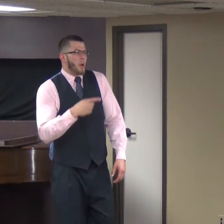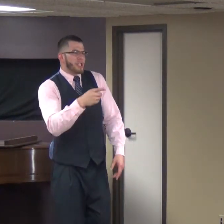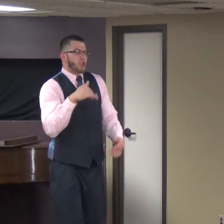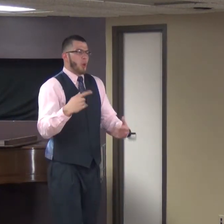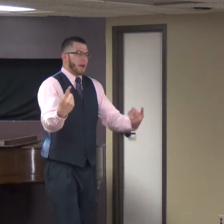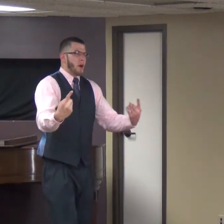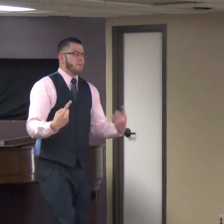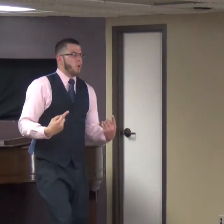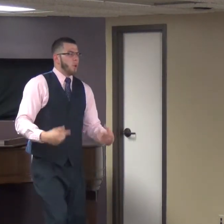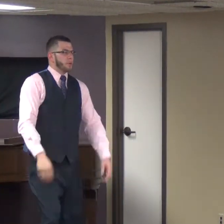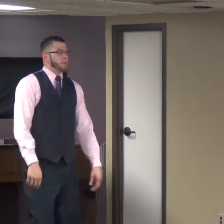wishing you had come forward.